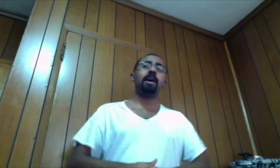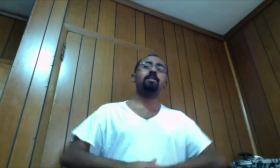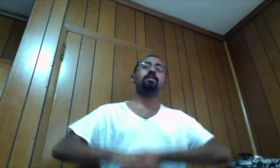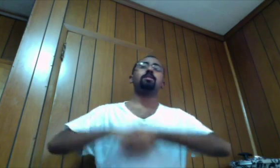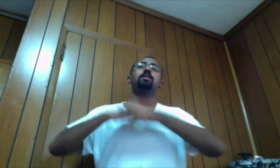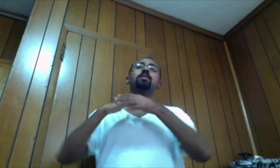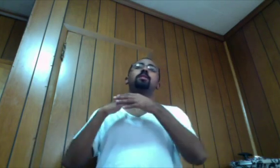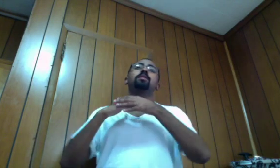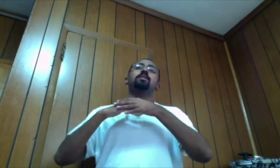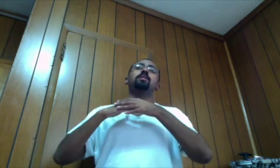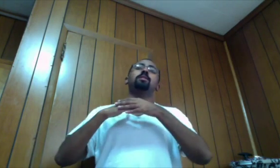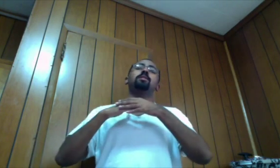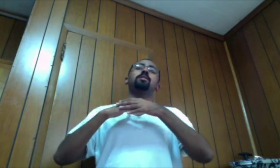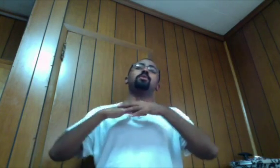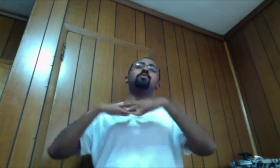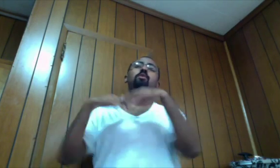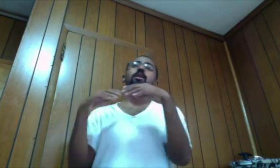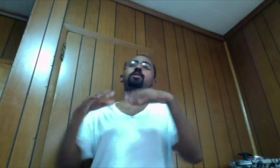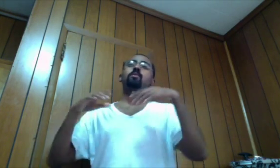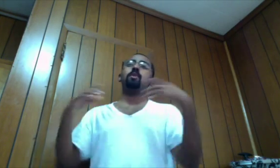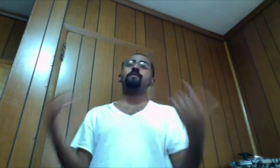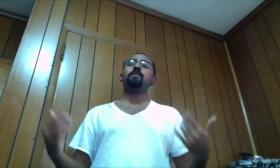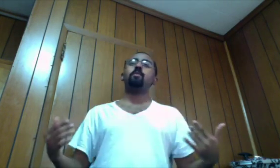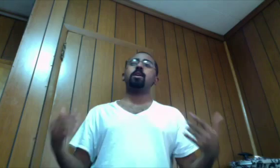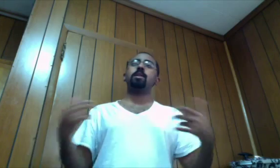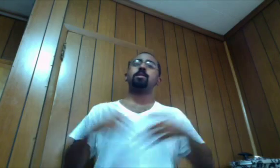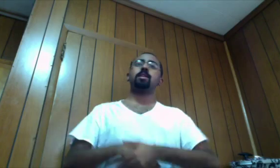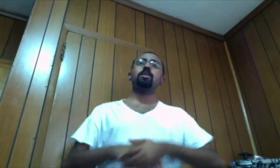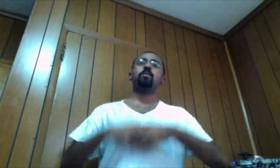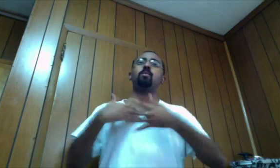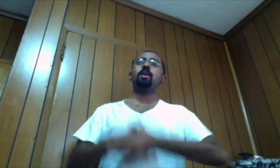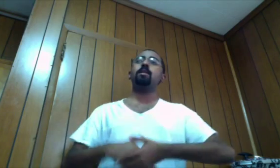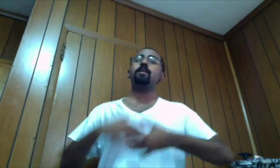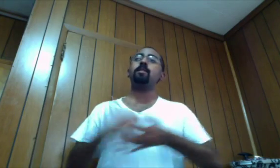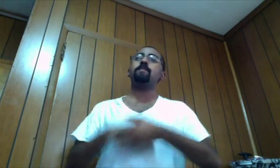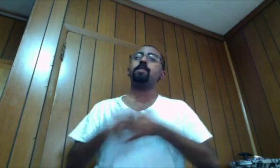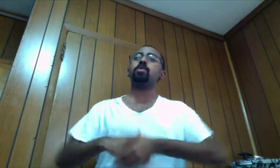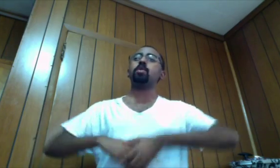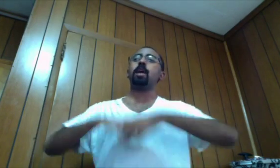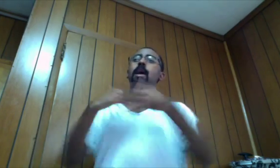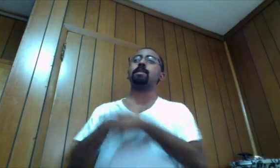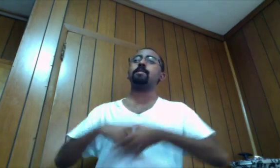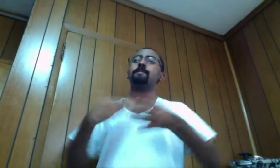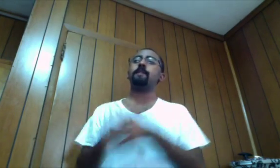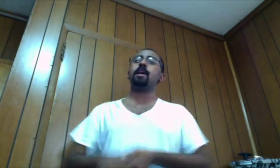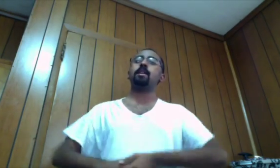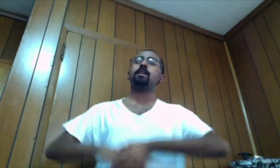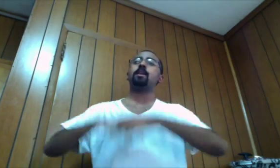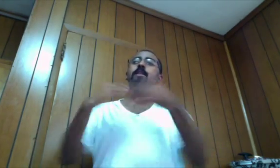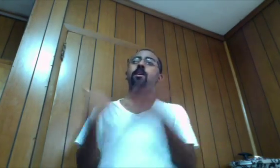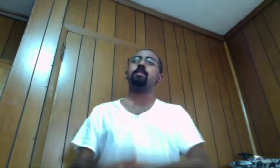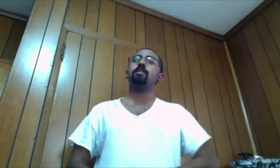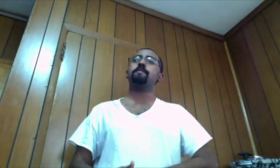battles, you go on to 1v1 until one individual has to fight another